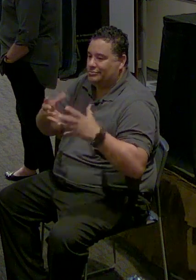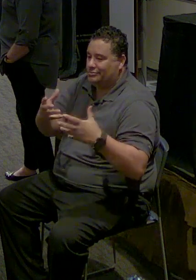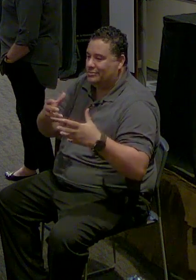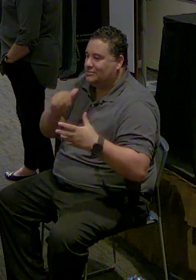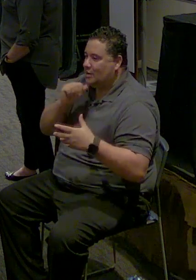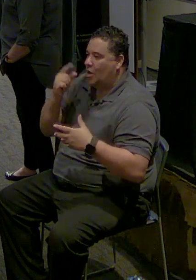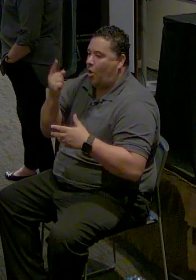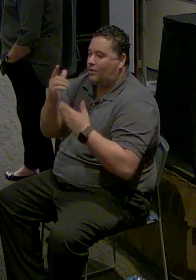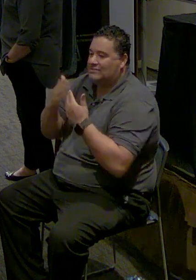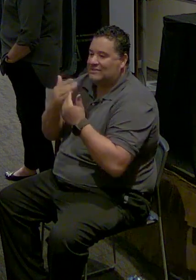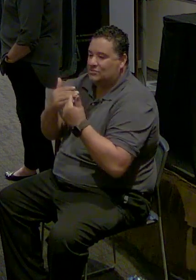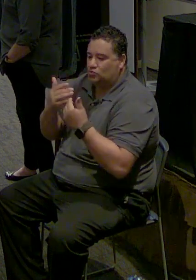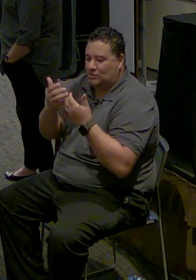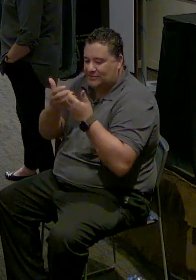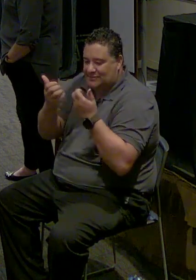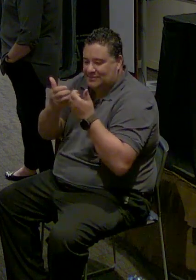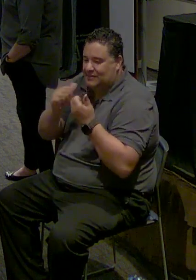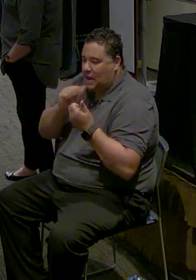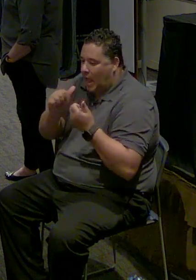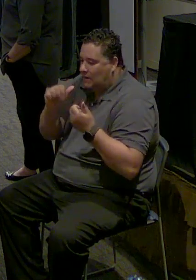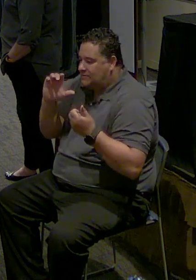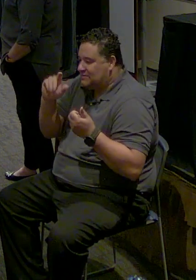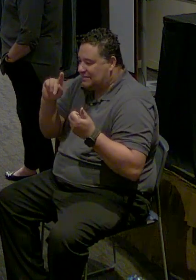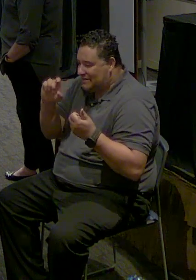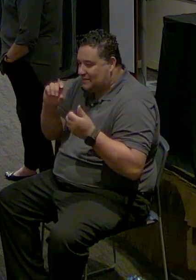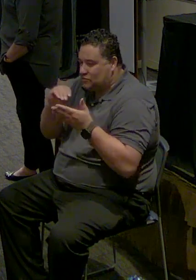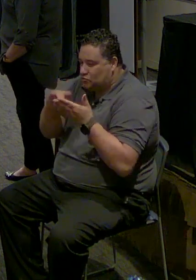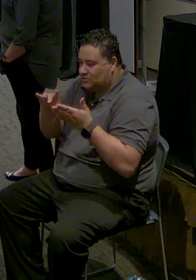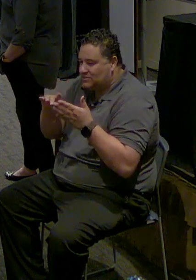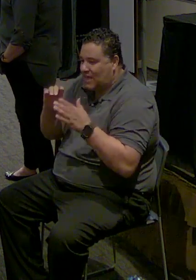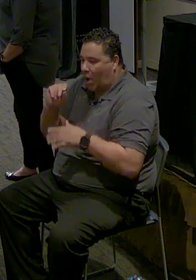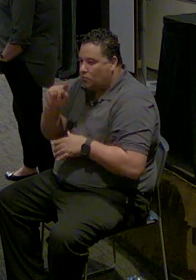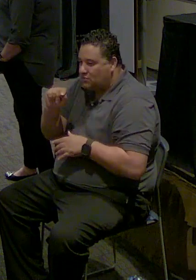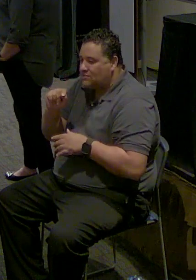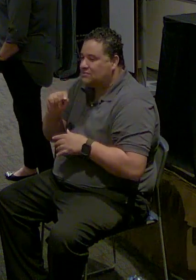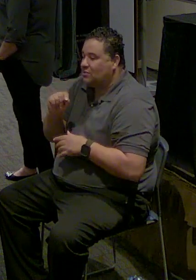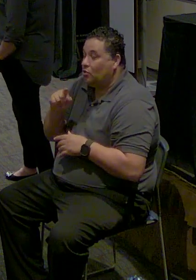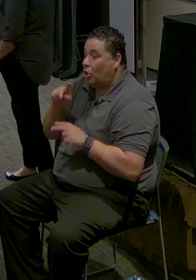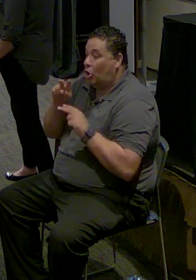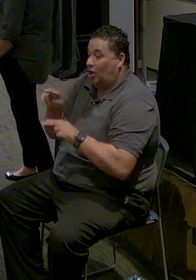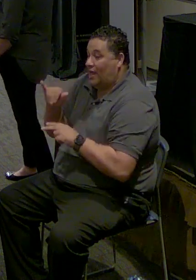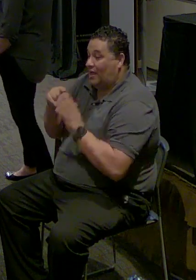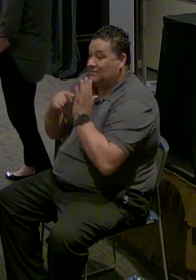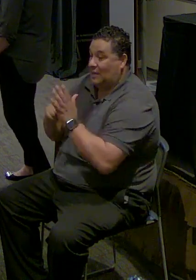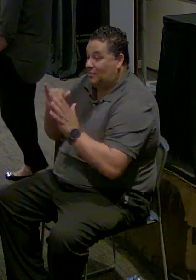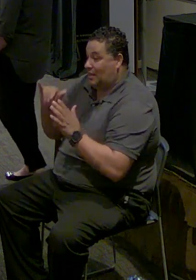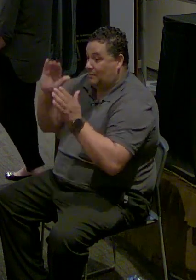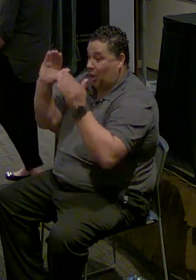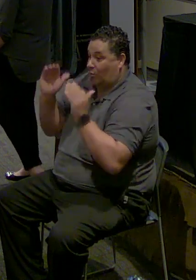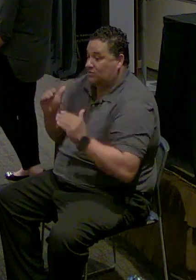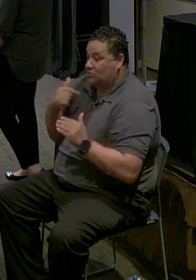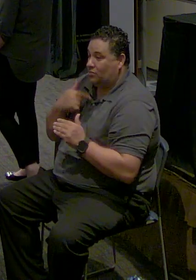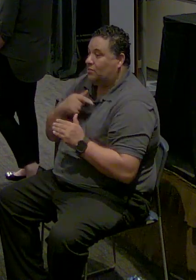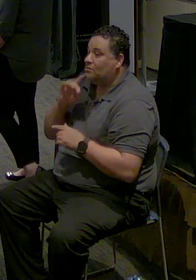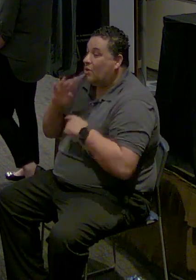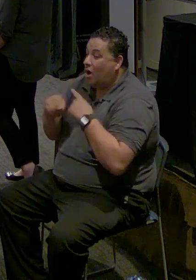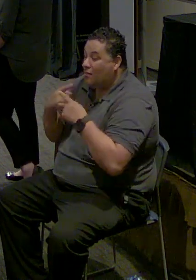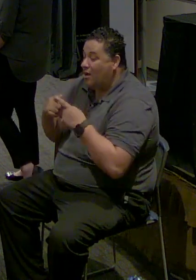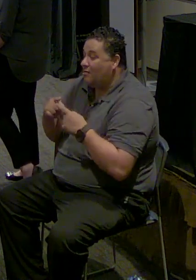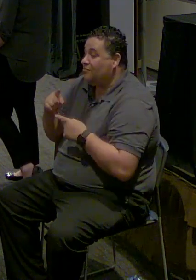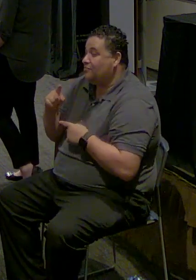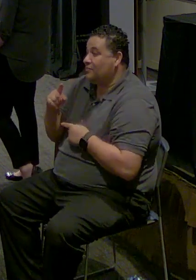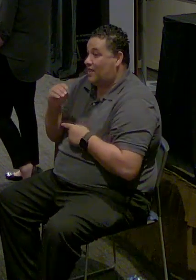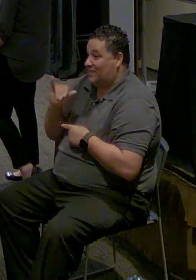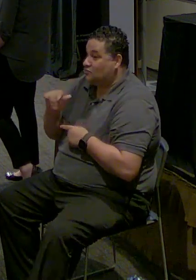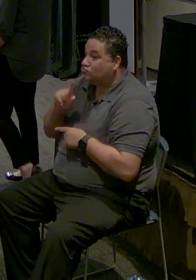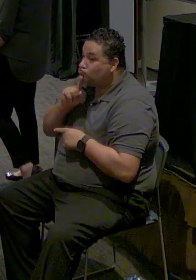It's not always easy to tease those non-CTE students out. So when you look at this example, this comparison, we're talking about a 4.5, and this is